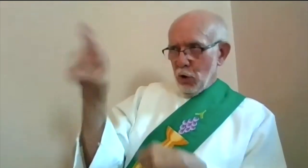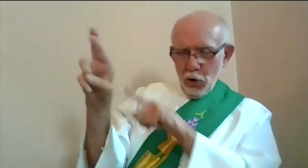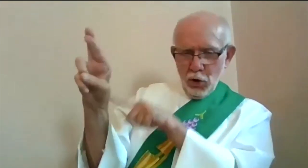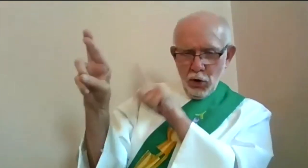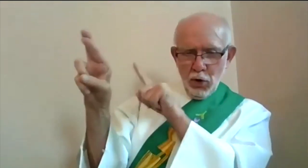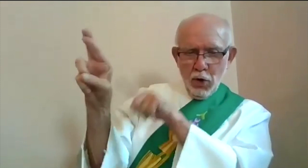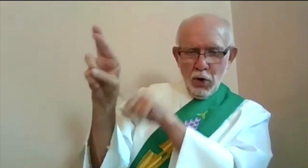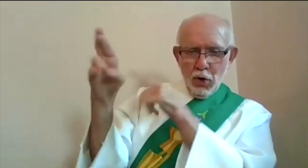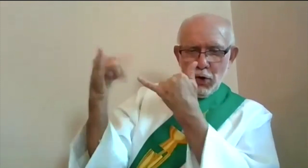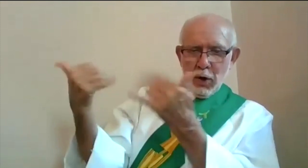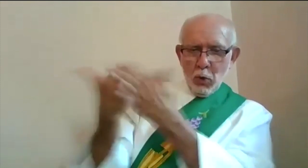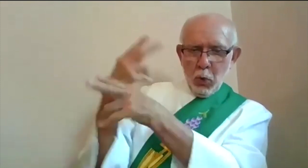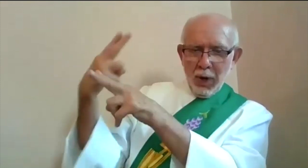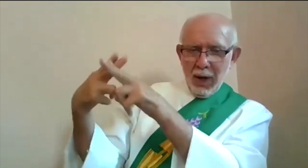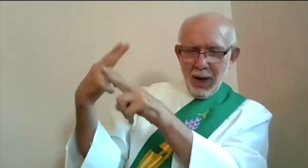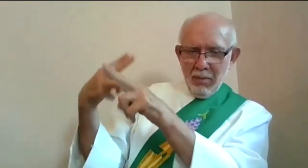are Peter,